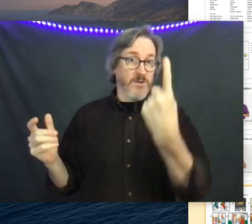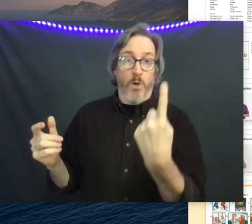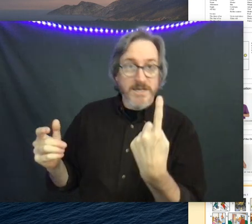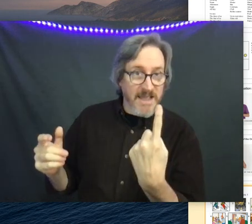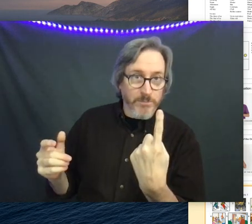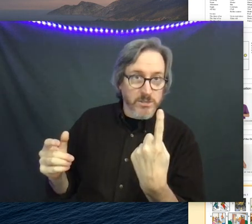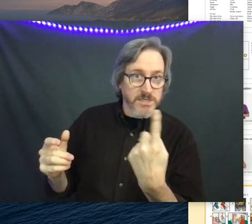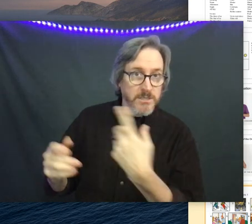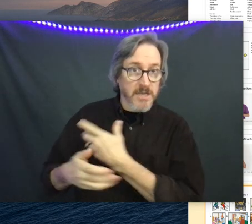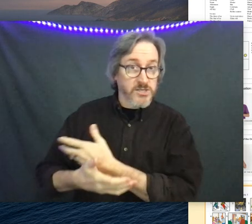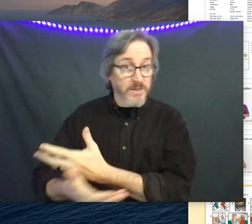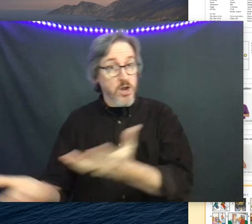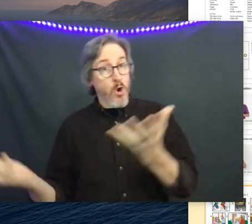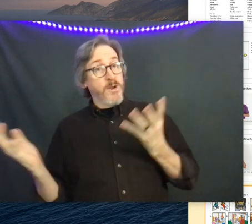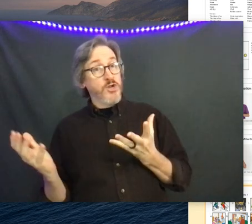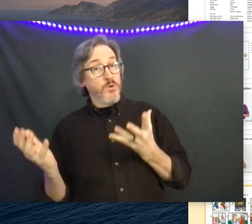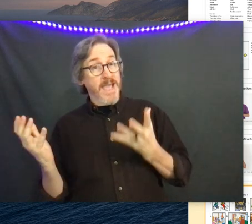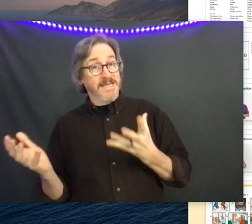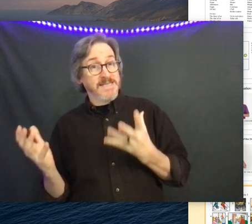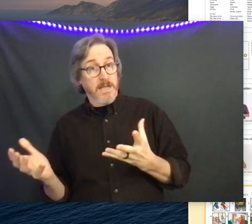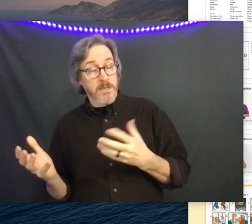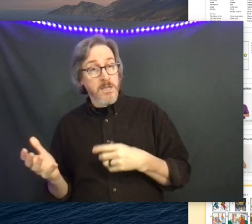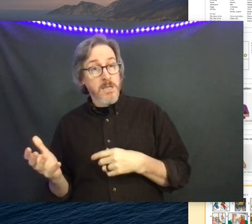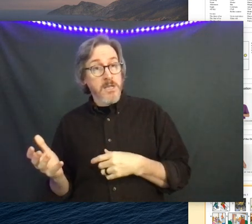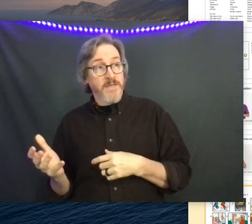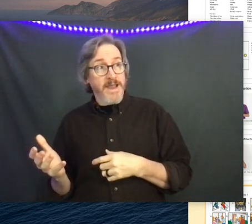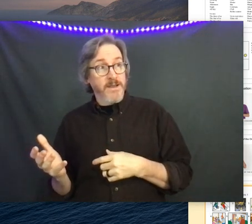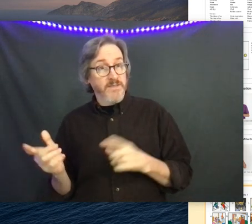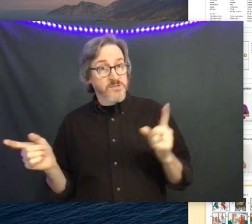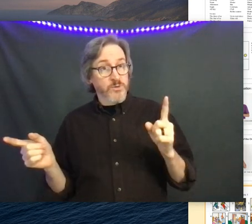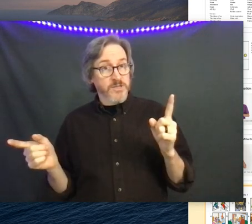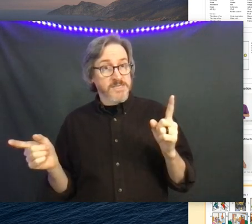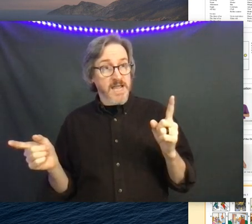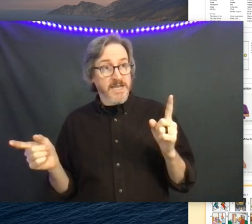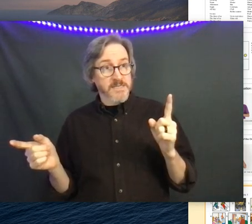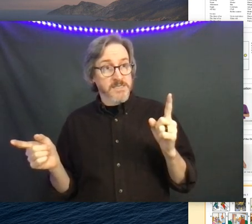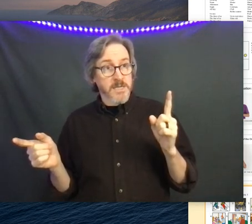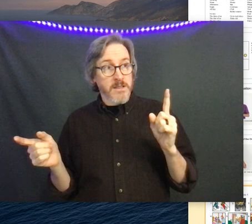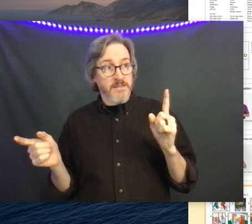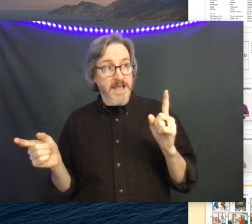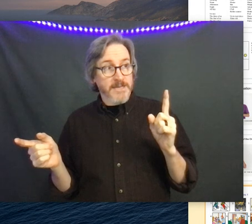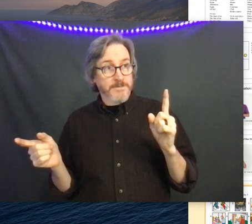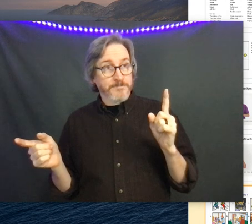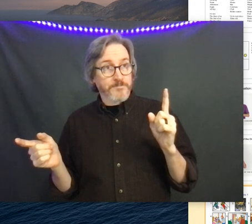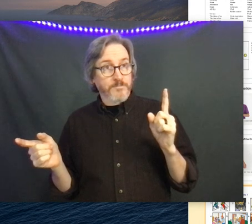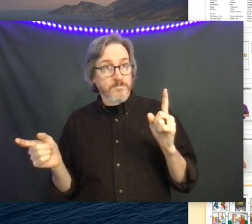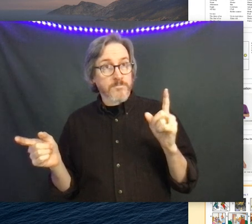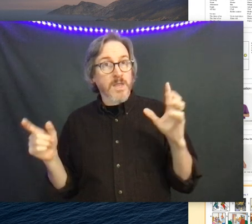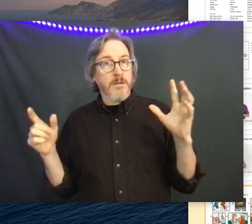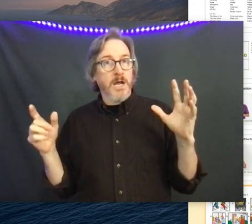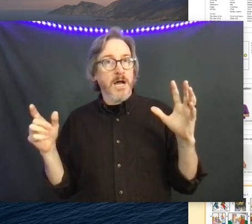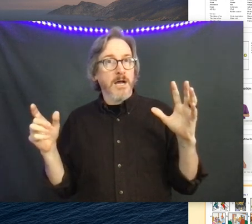was like one deaf person, so that no one knew ASL, that these were the signs that